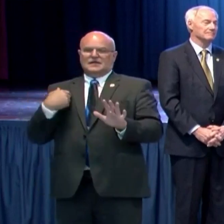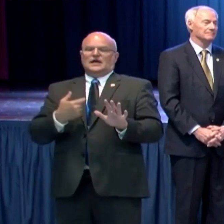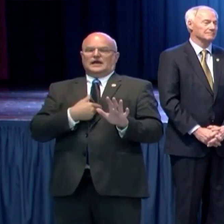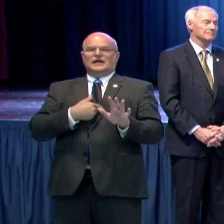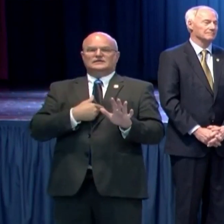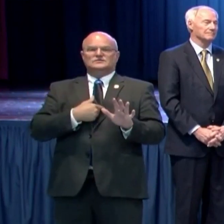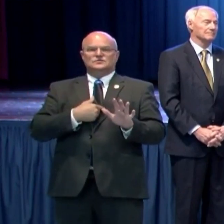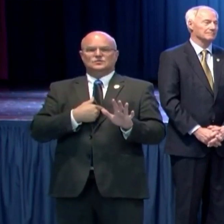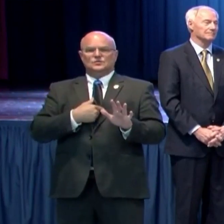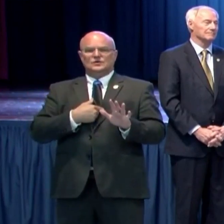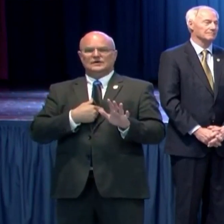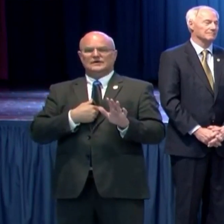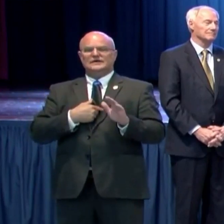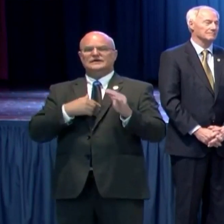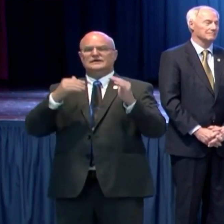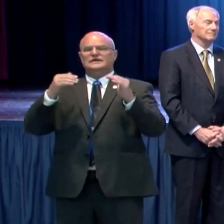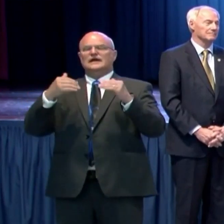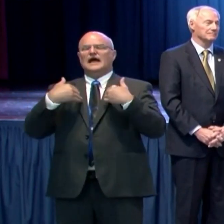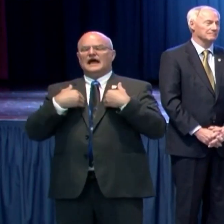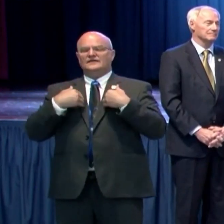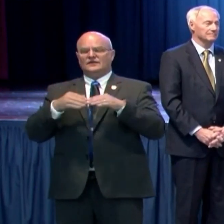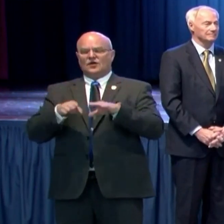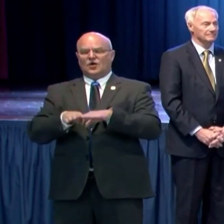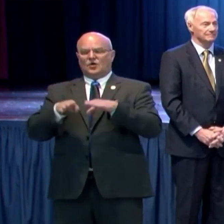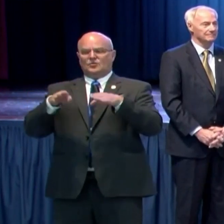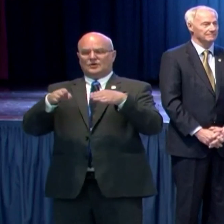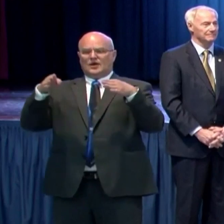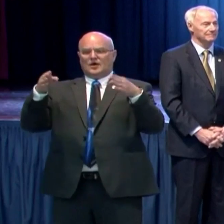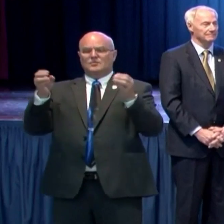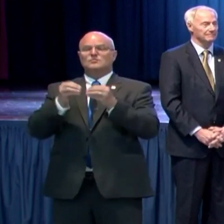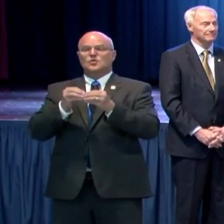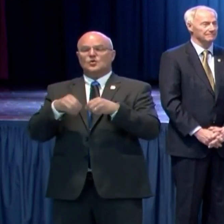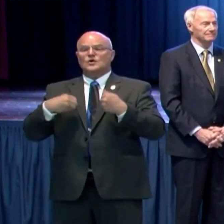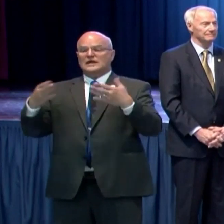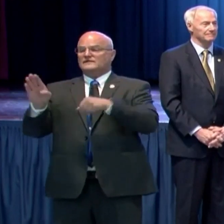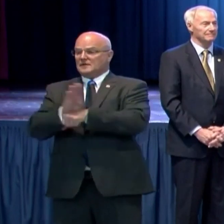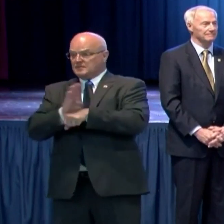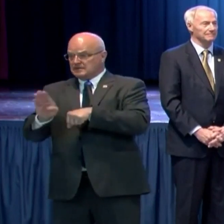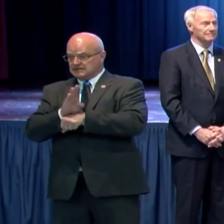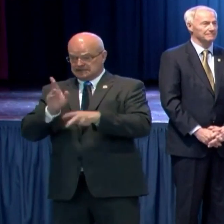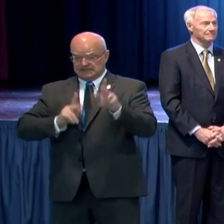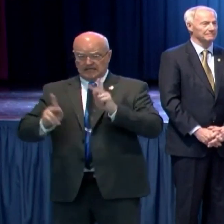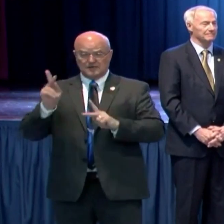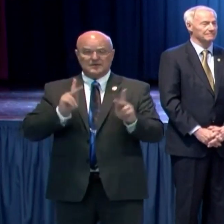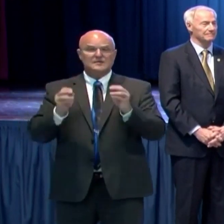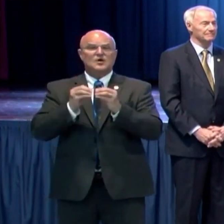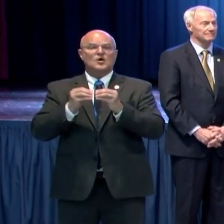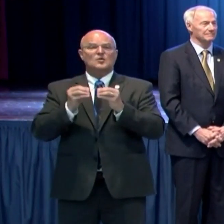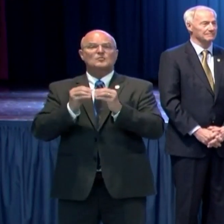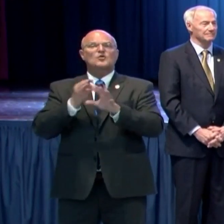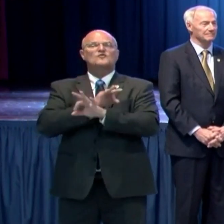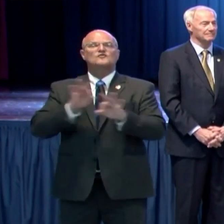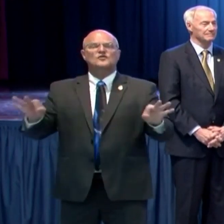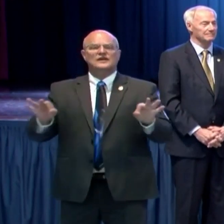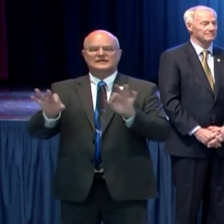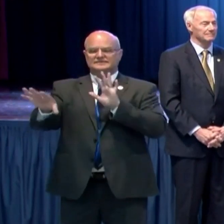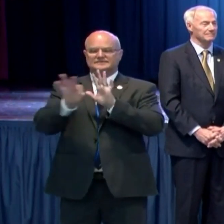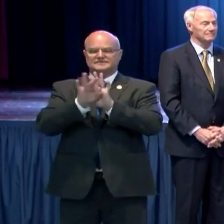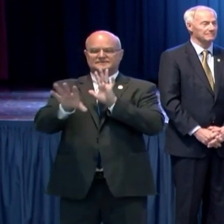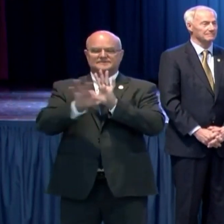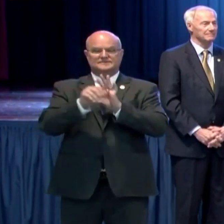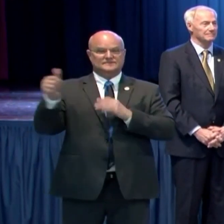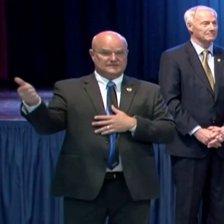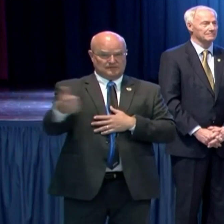are backing down on some of these directives, we're giving businesses and people more freedom to make